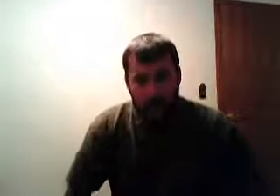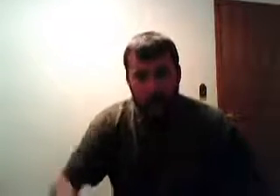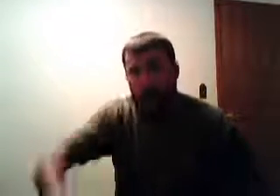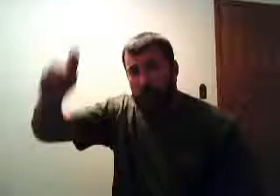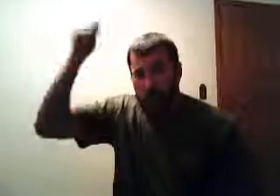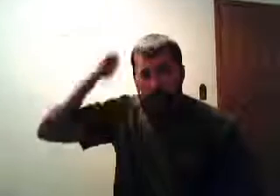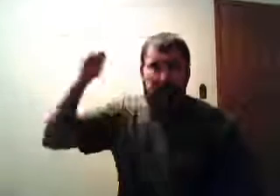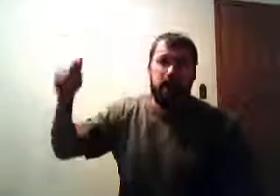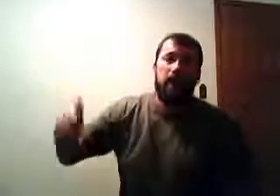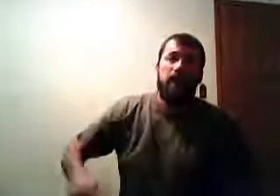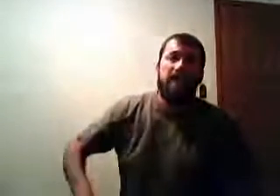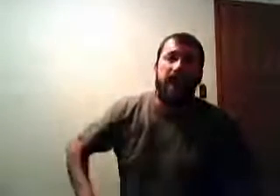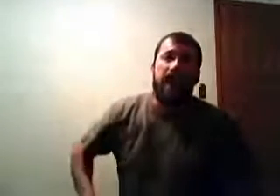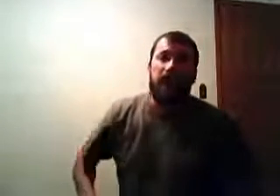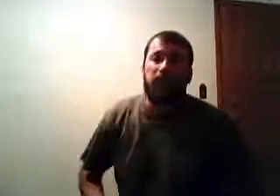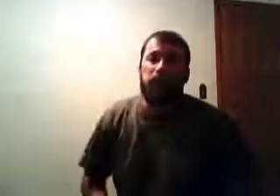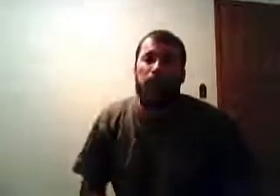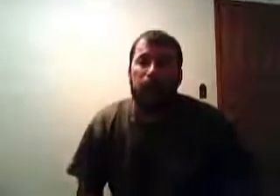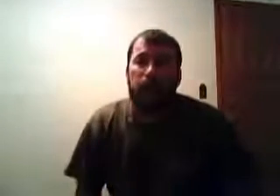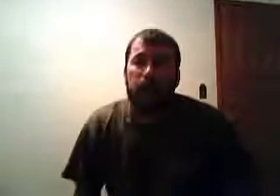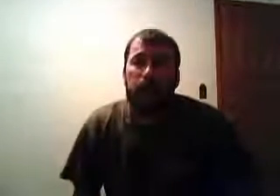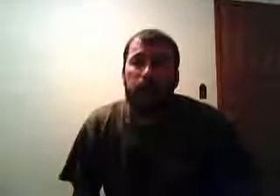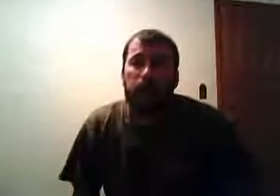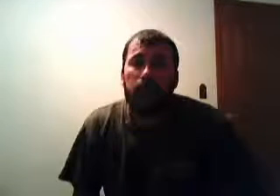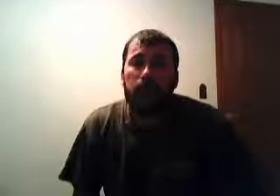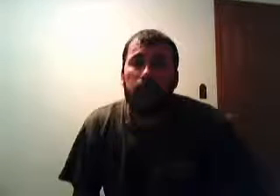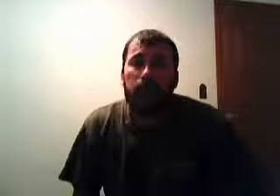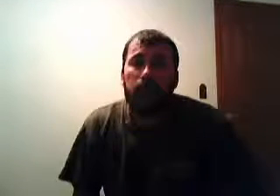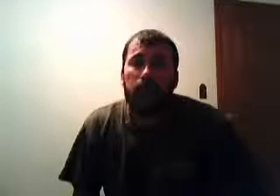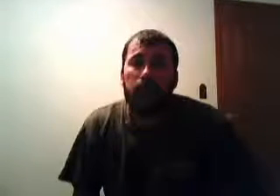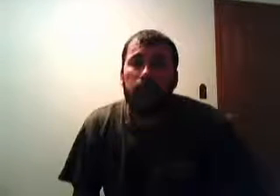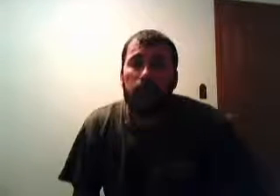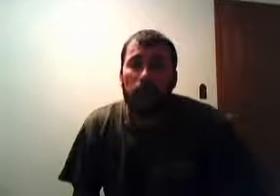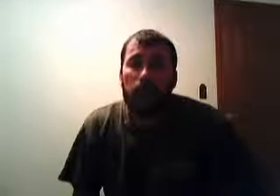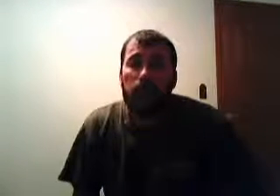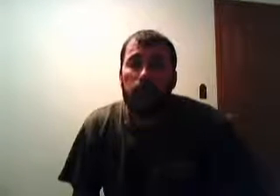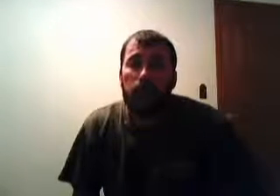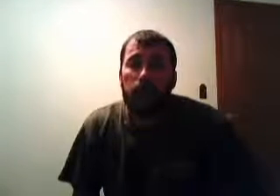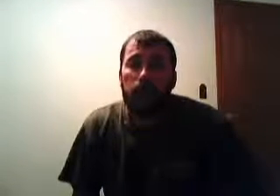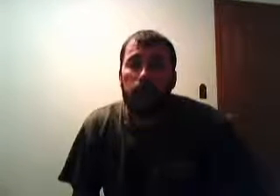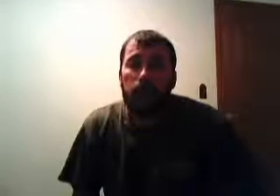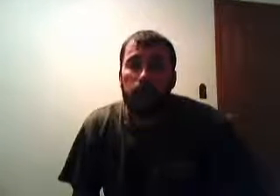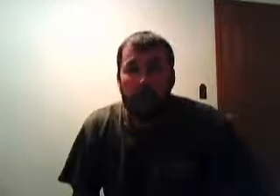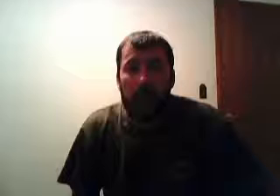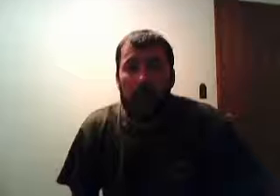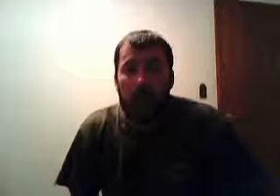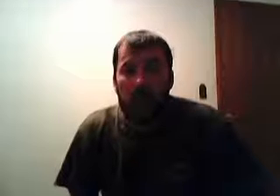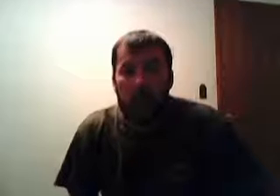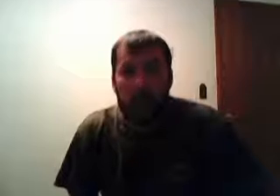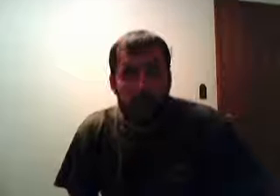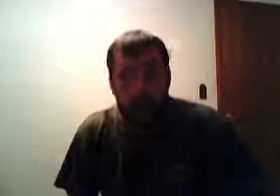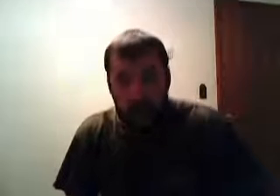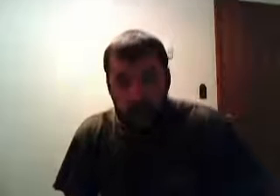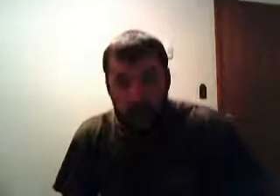They're overseas, dying left and right. For what? They think for freedom, but no, it's for